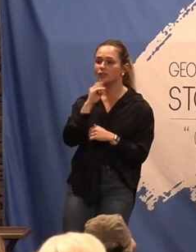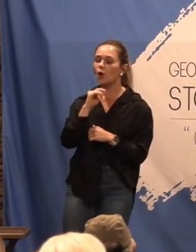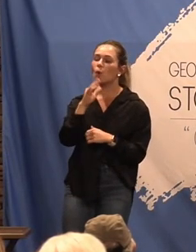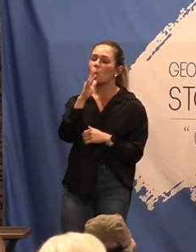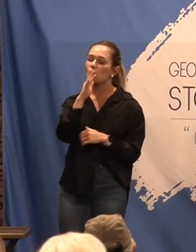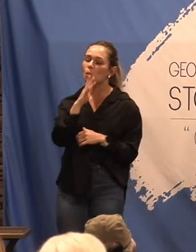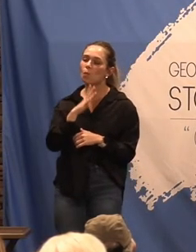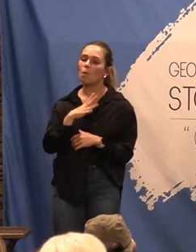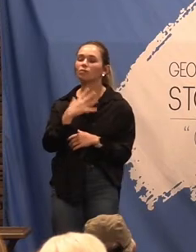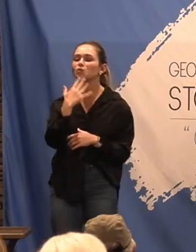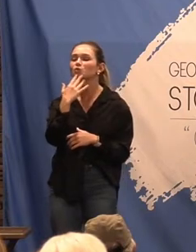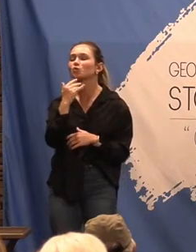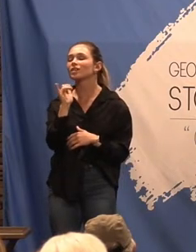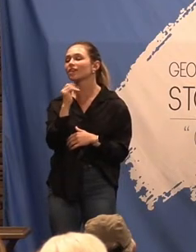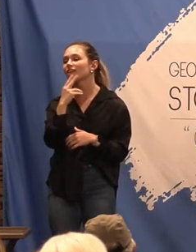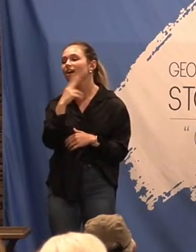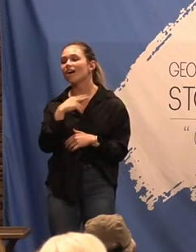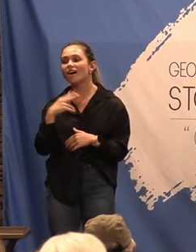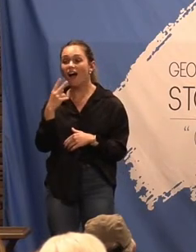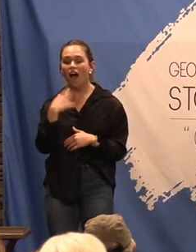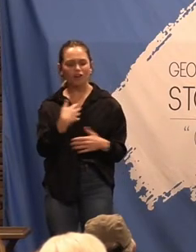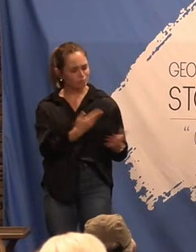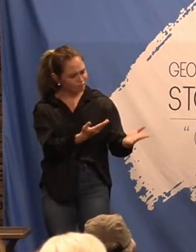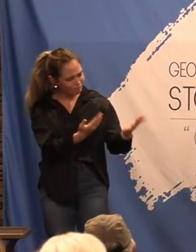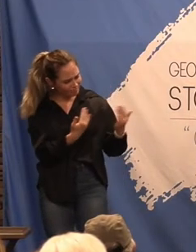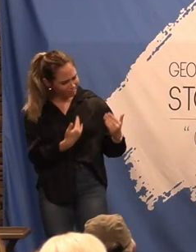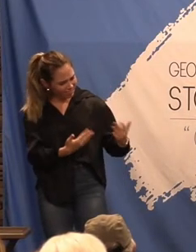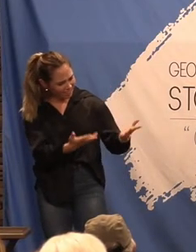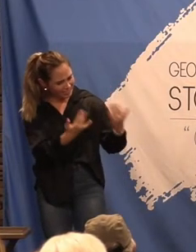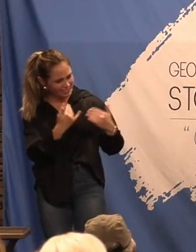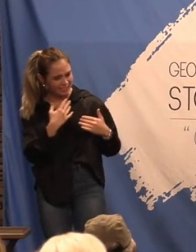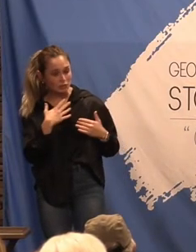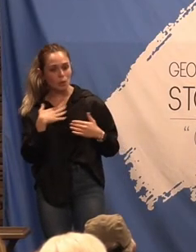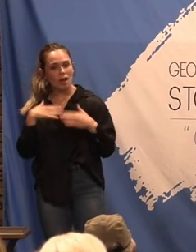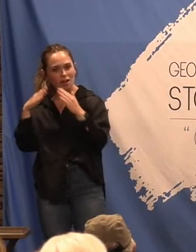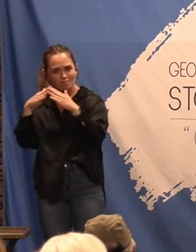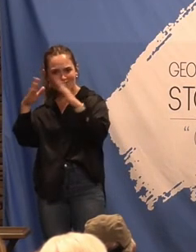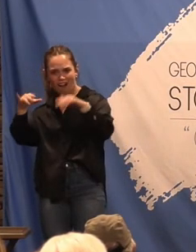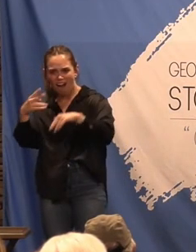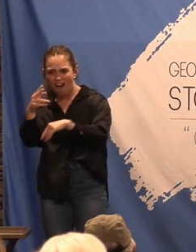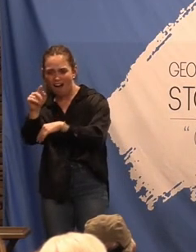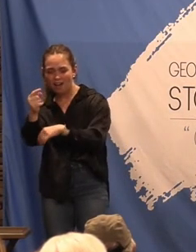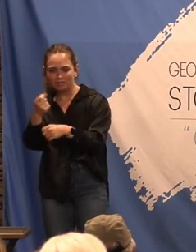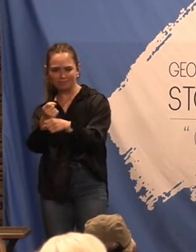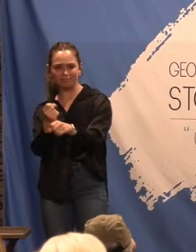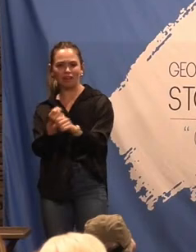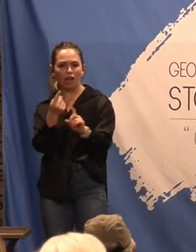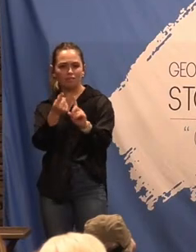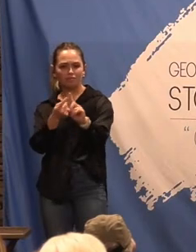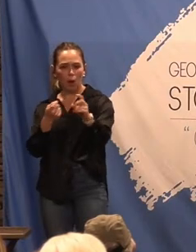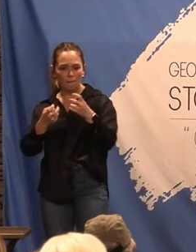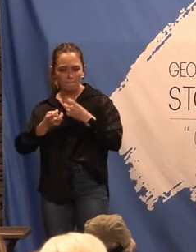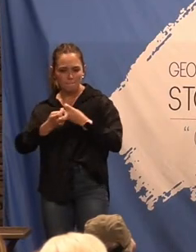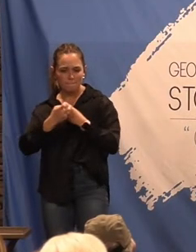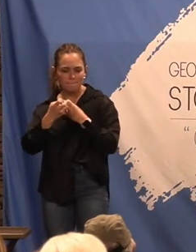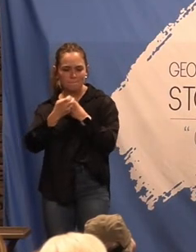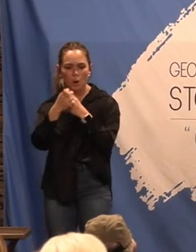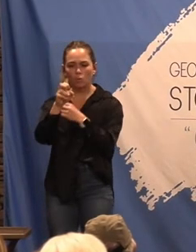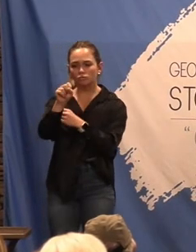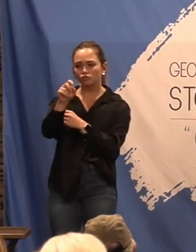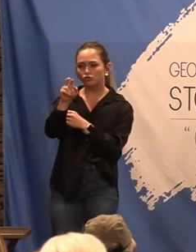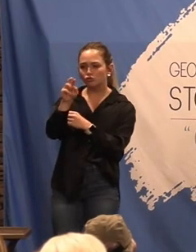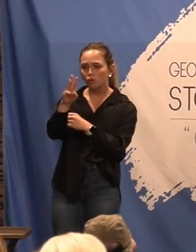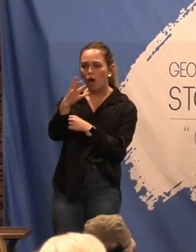as honey, led her into her woodland hut, a hut made of bones, straw,